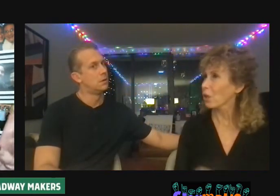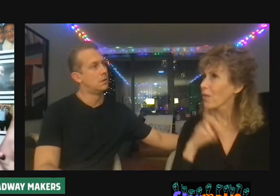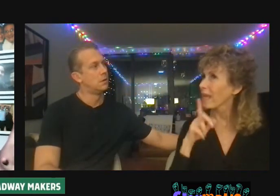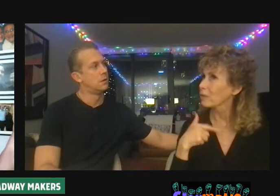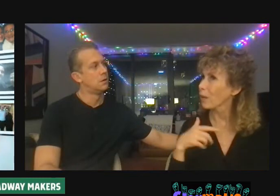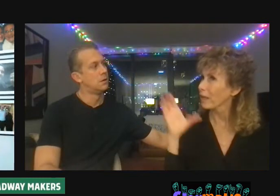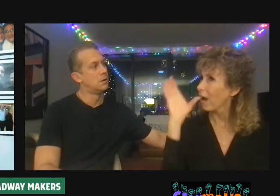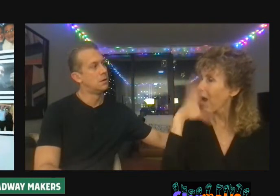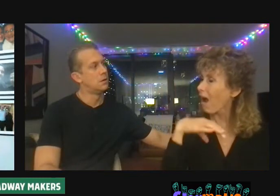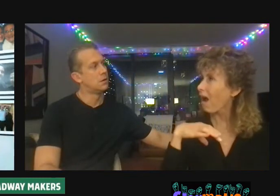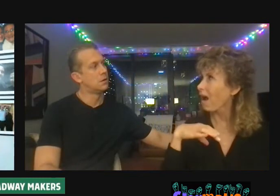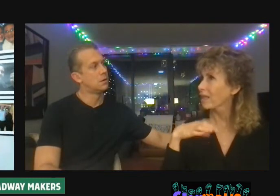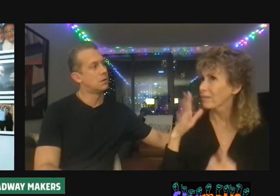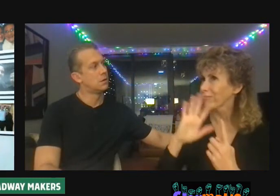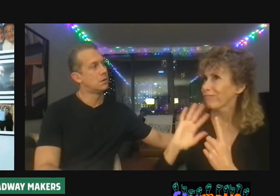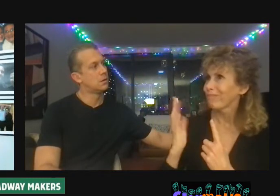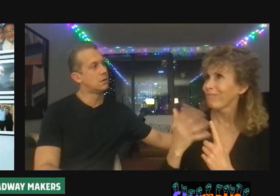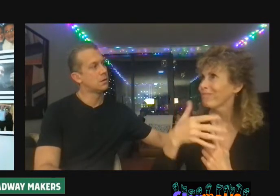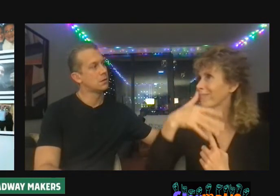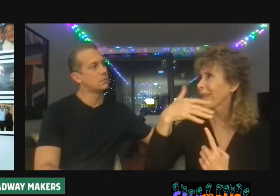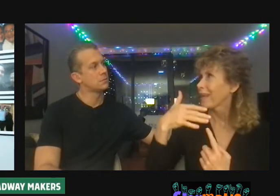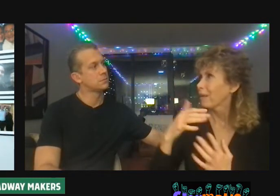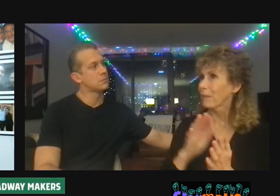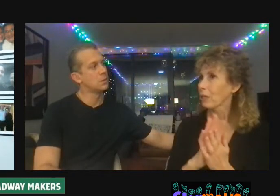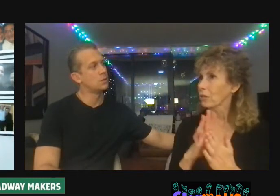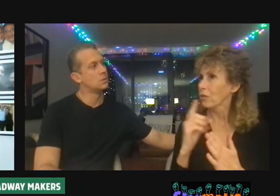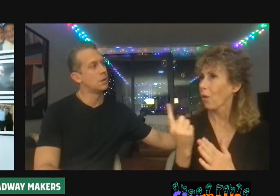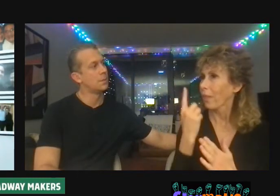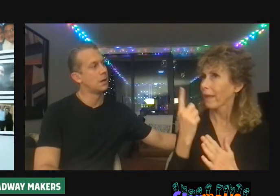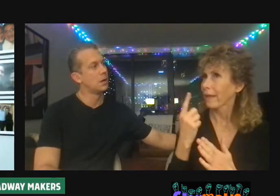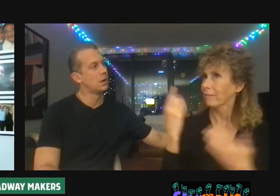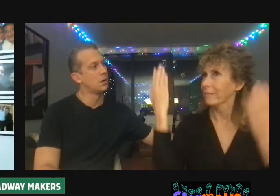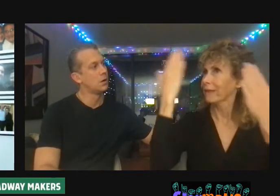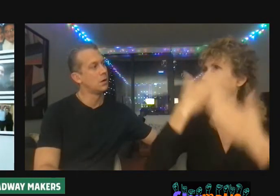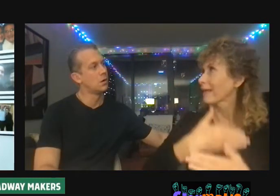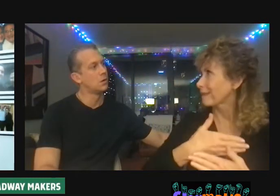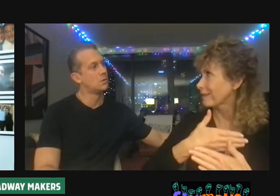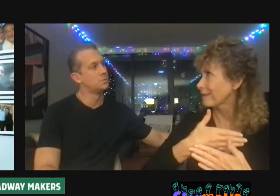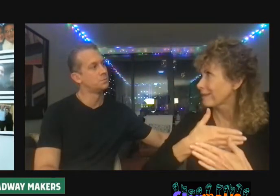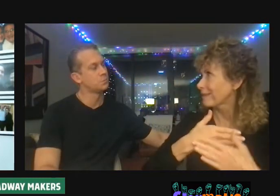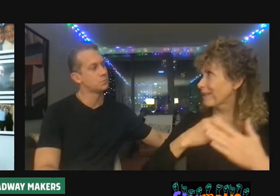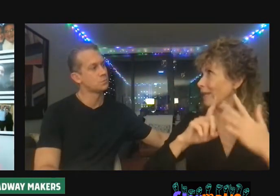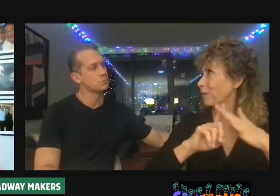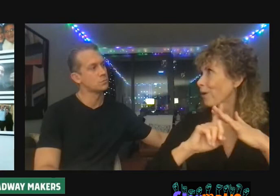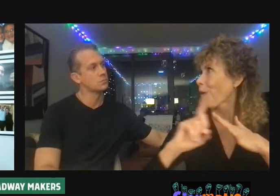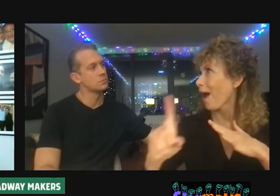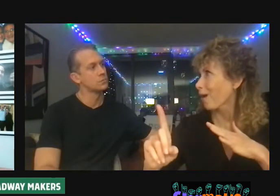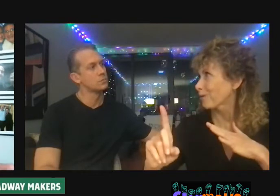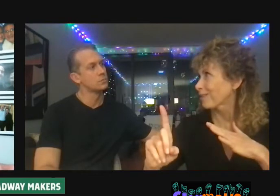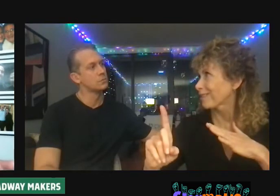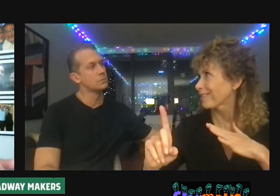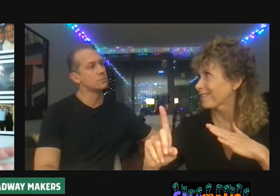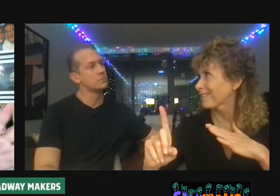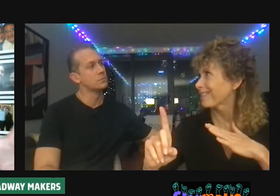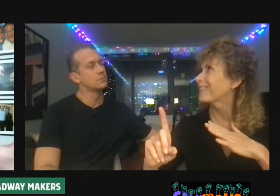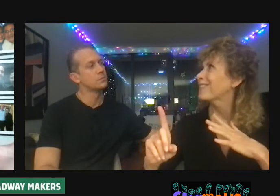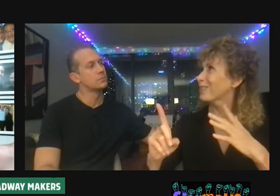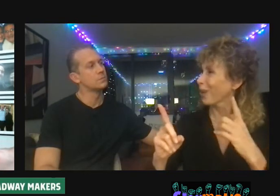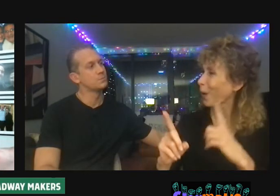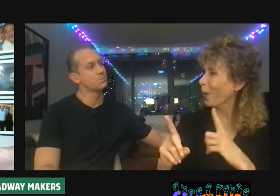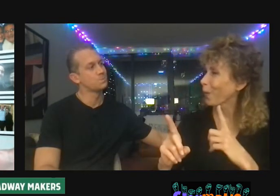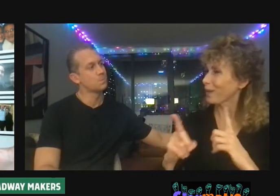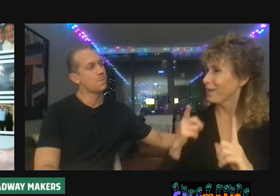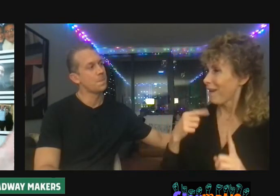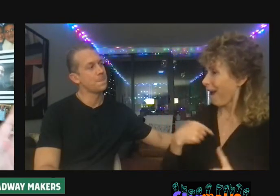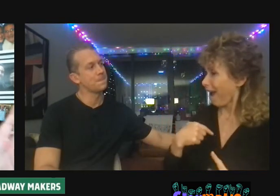mysteriousness surrounded him. So it's very interesting, but I'm so happy. Your performance, y'all, if you're